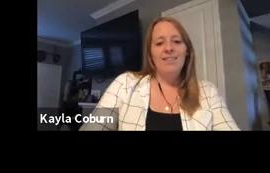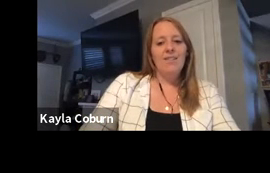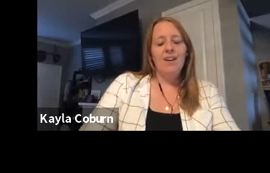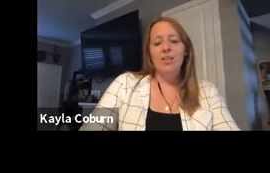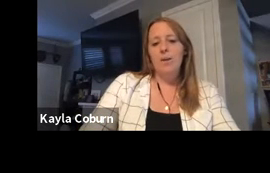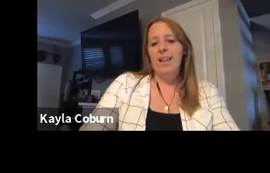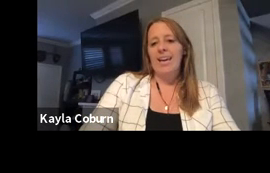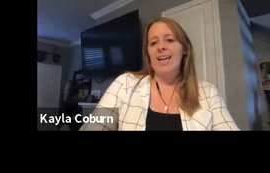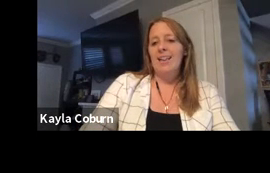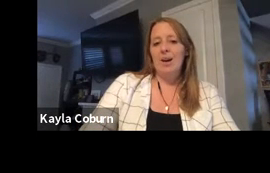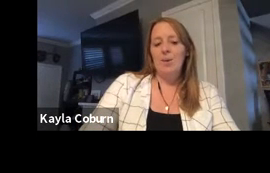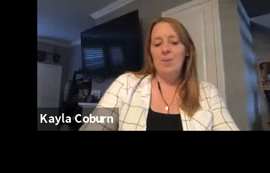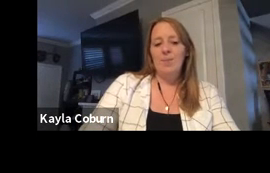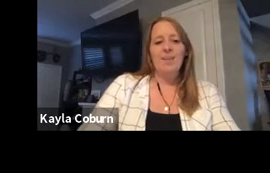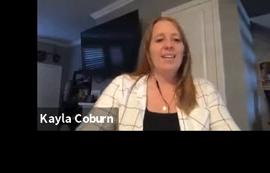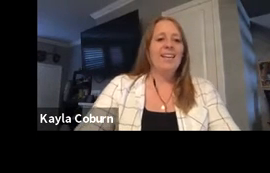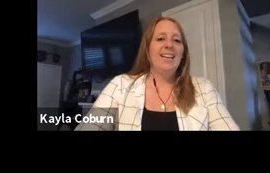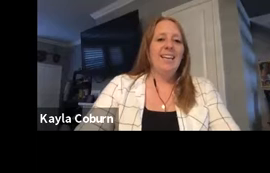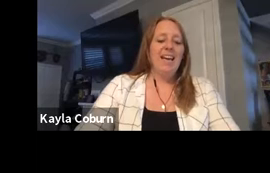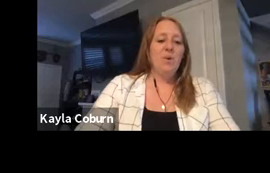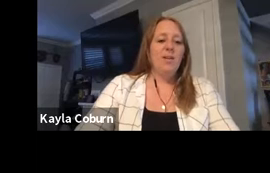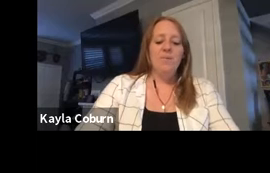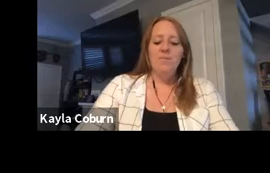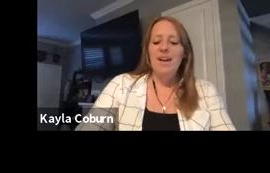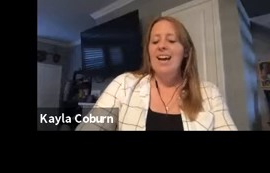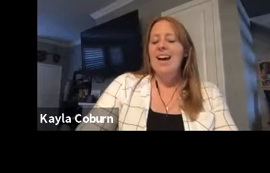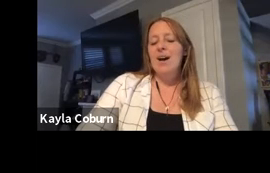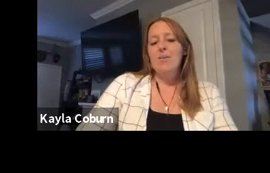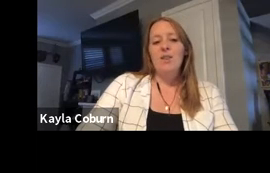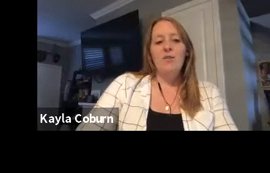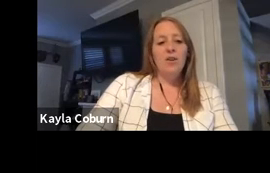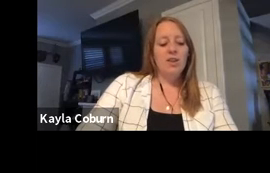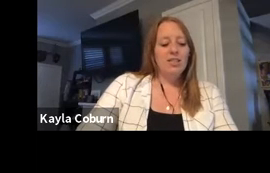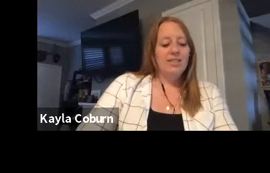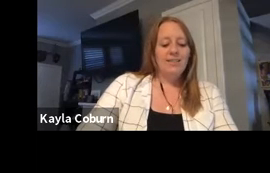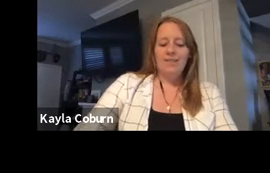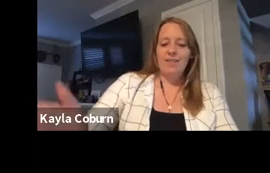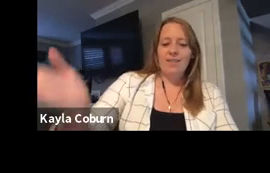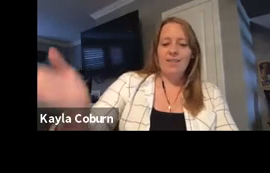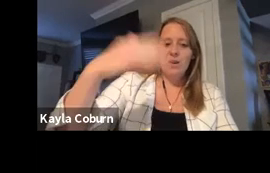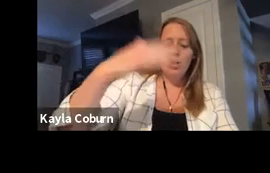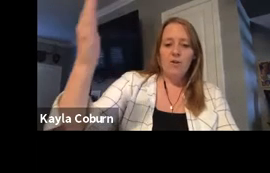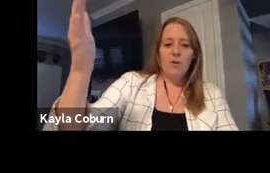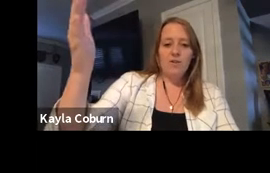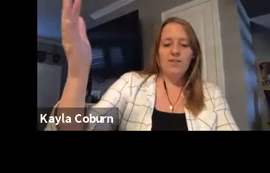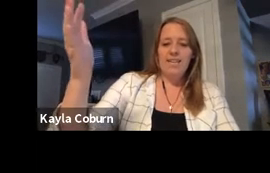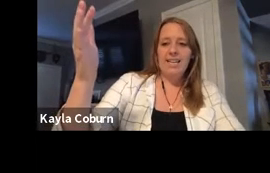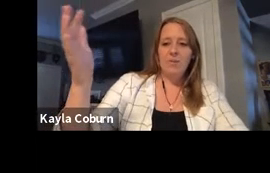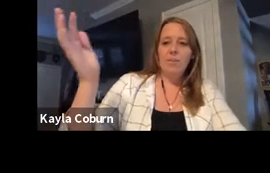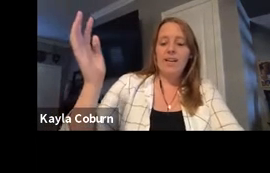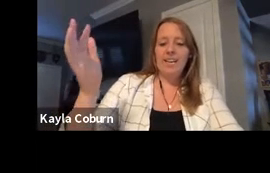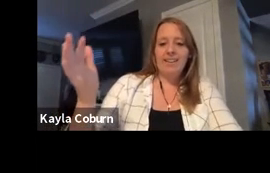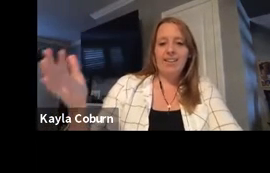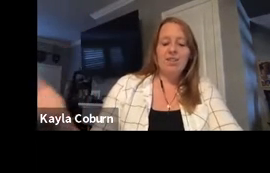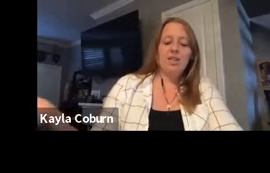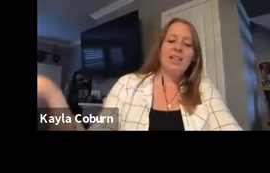hands, finger spelling hello, and welcome. The first 3:30 to 4:15 will